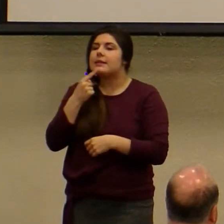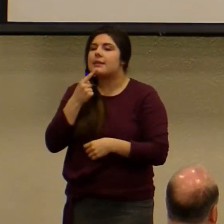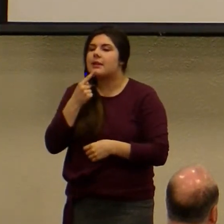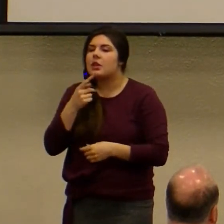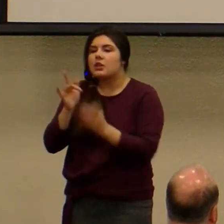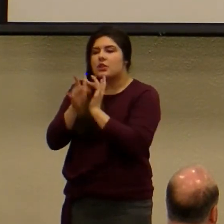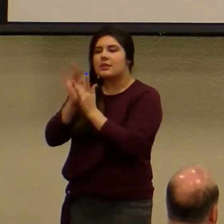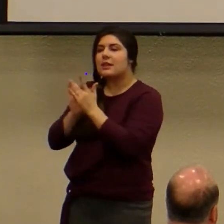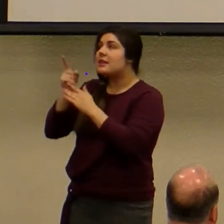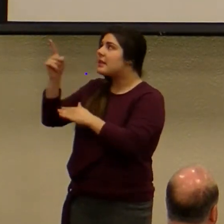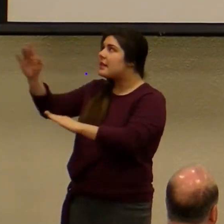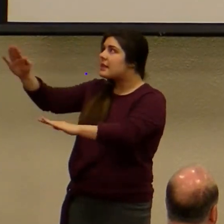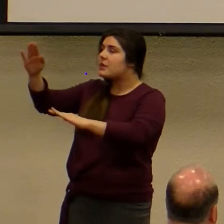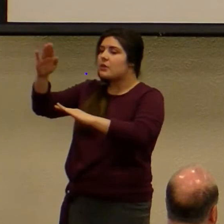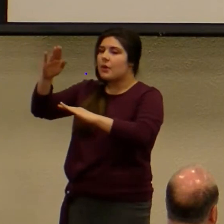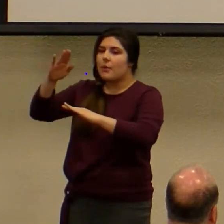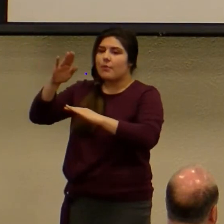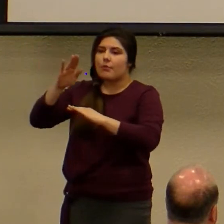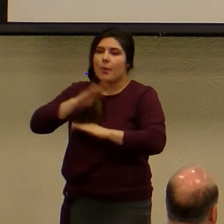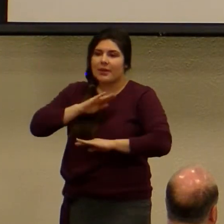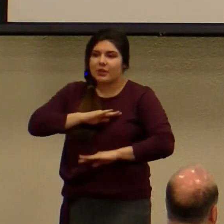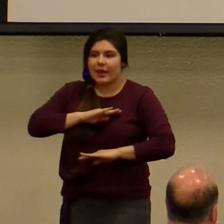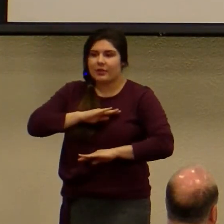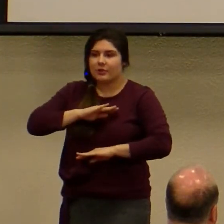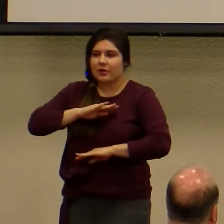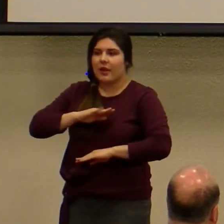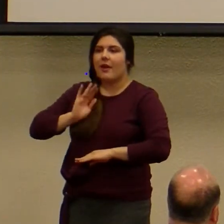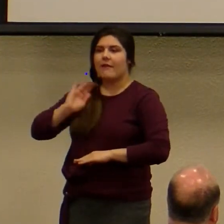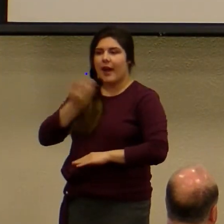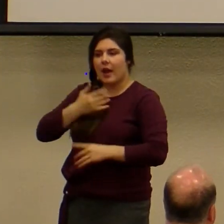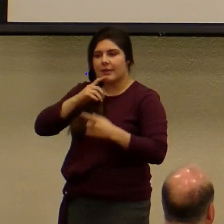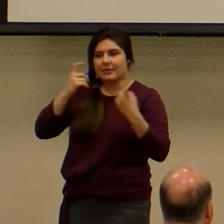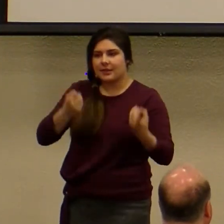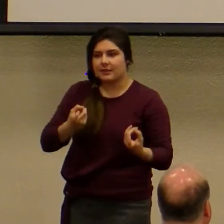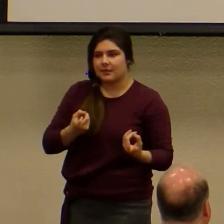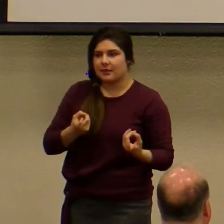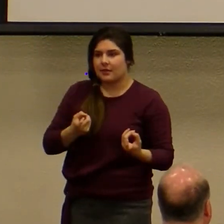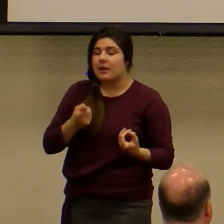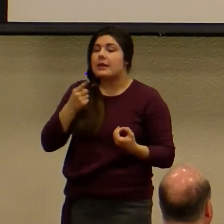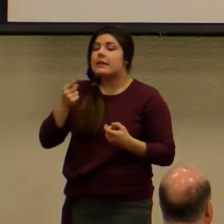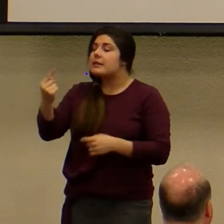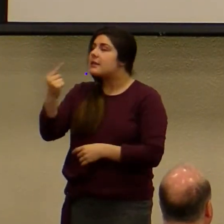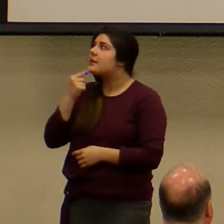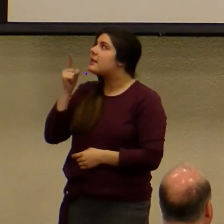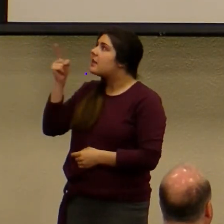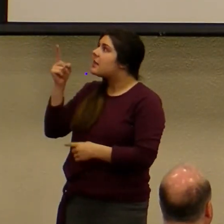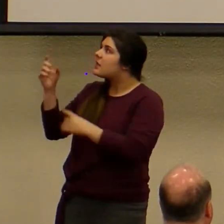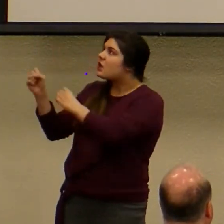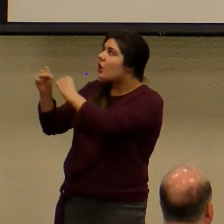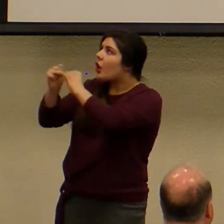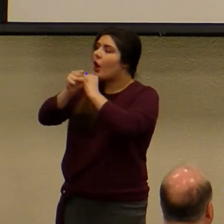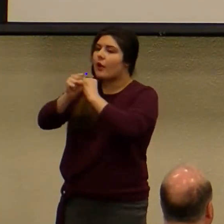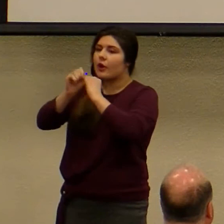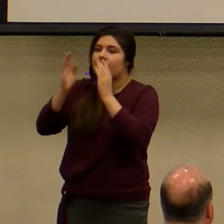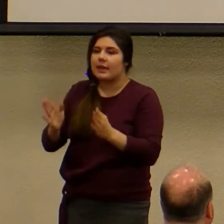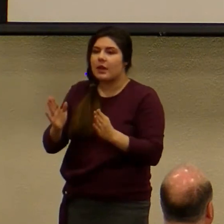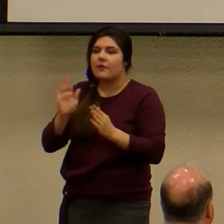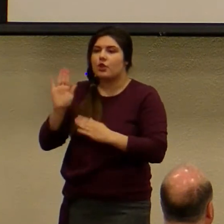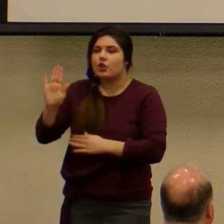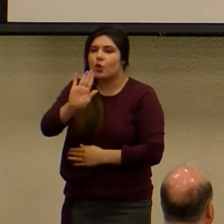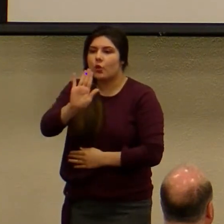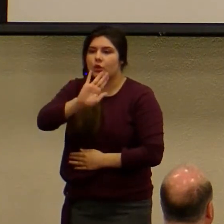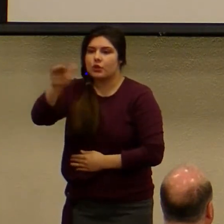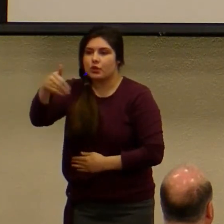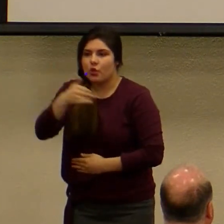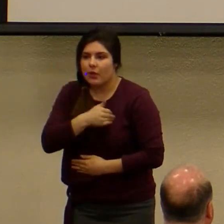the propitiation of our sins. 1 Peter chapter 2. He would argue that he is the guardian of your soul. He